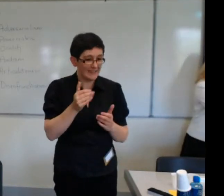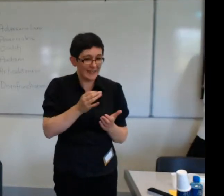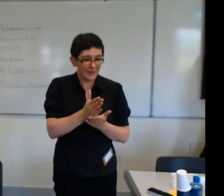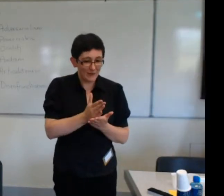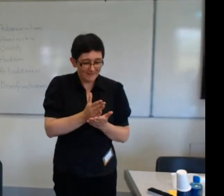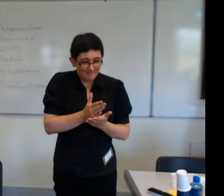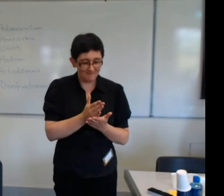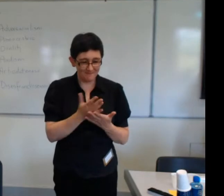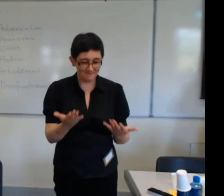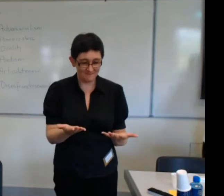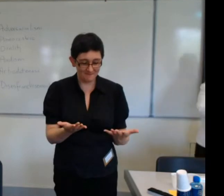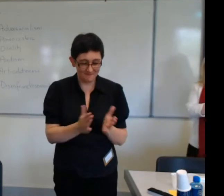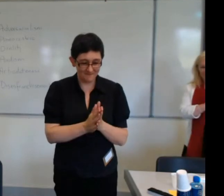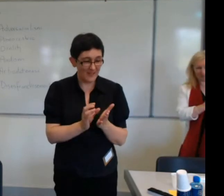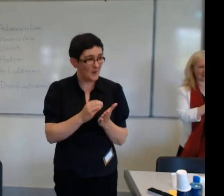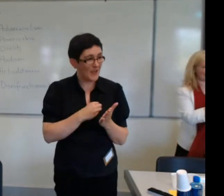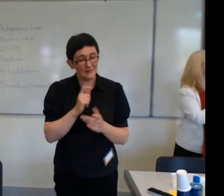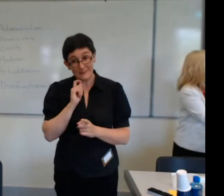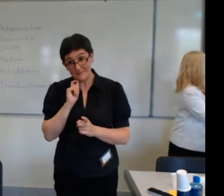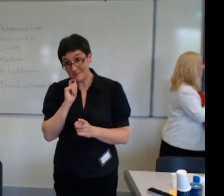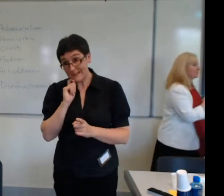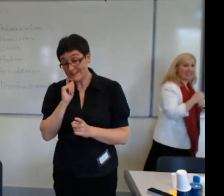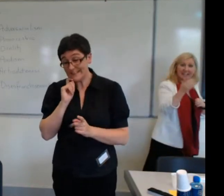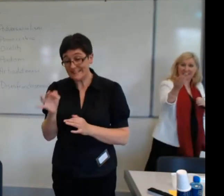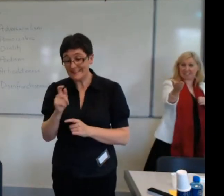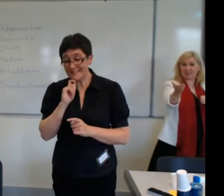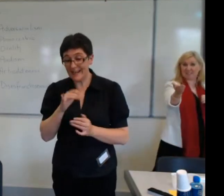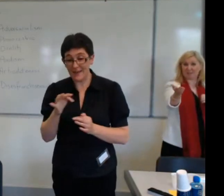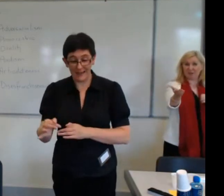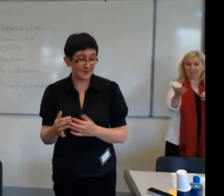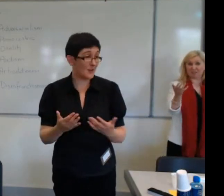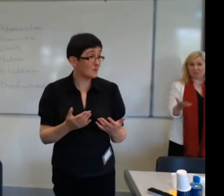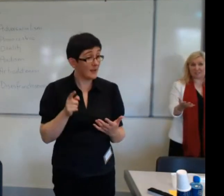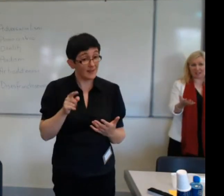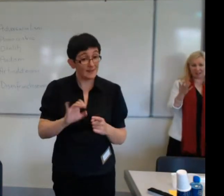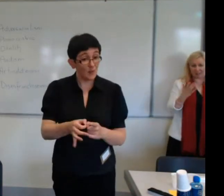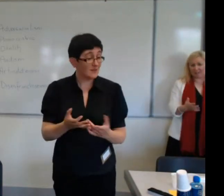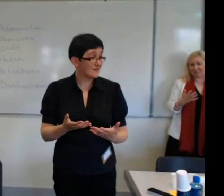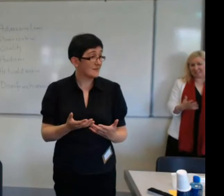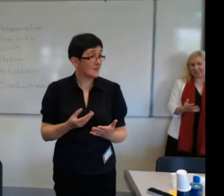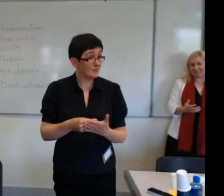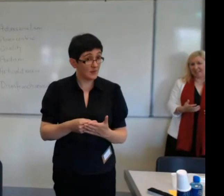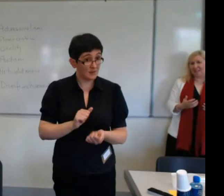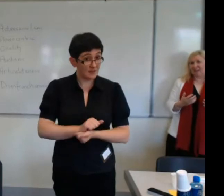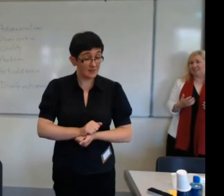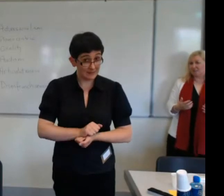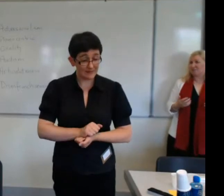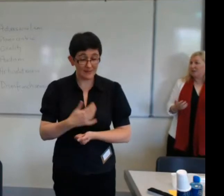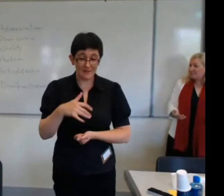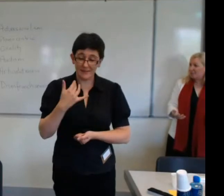So we're going to have to report back, unfortunately. But again, I think that speaks to the point. Your resources are incredibly tight, and so there are